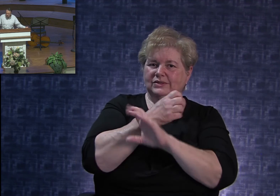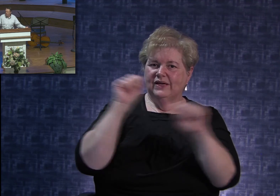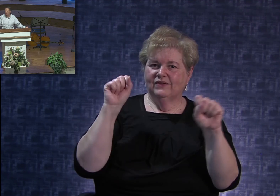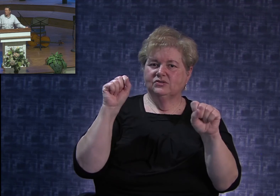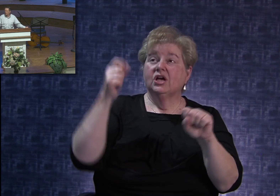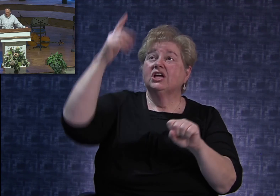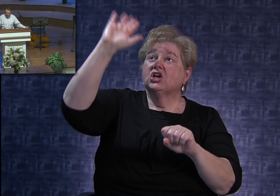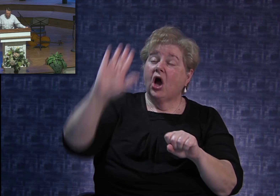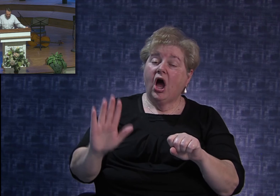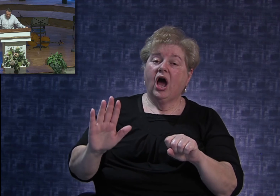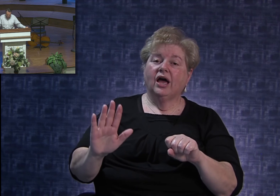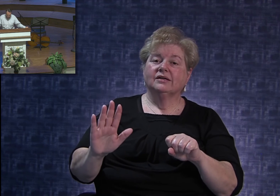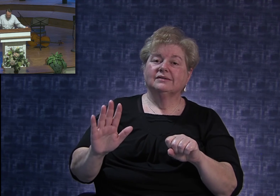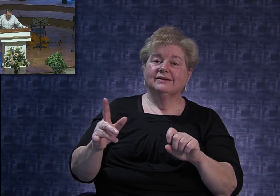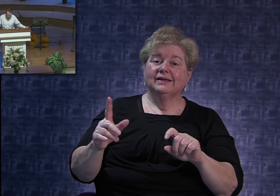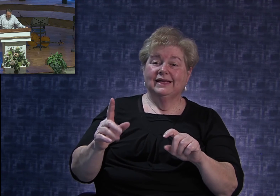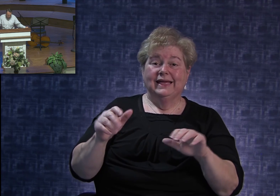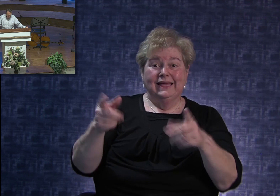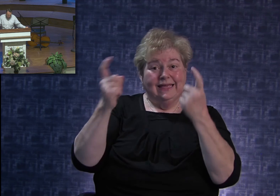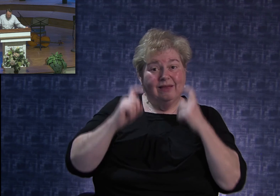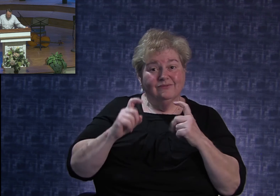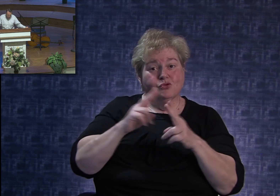the ultimate outcome in our spiritual lives.